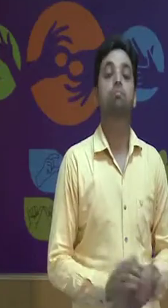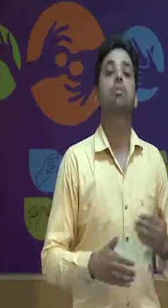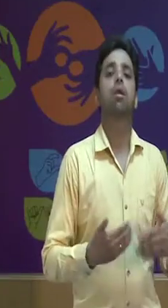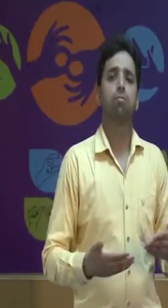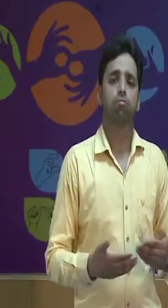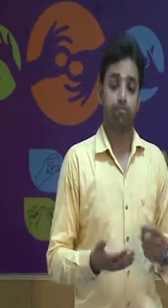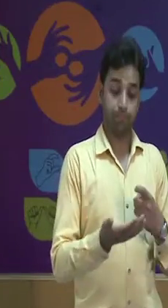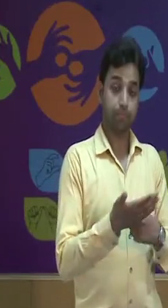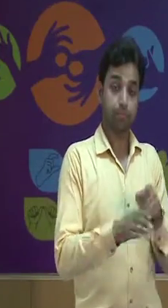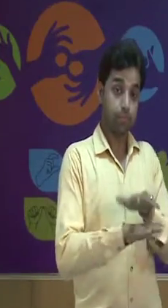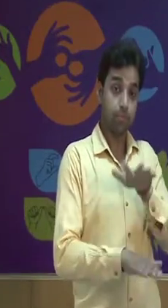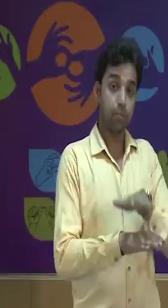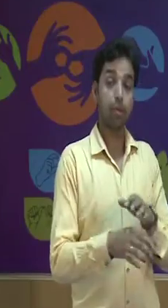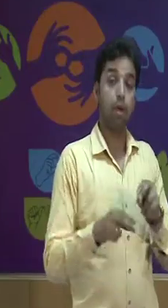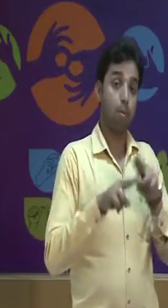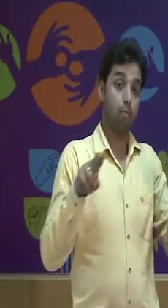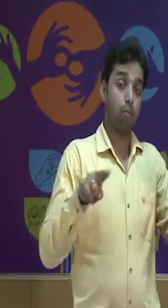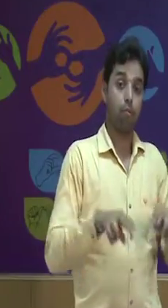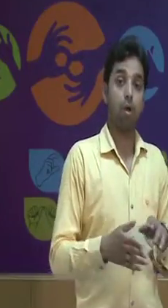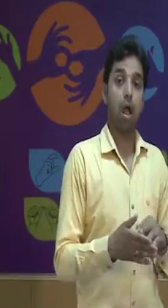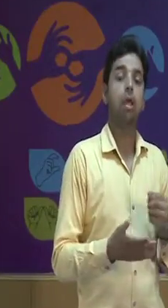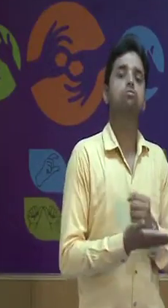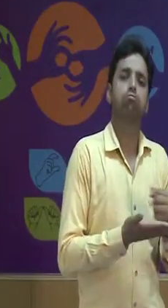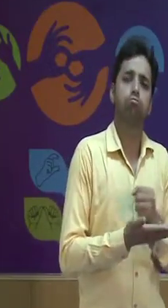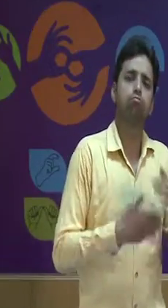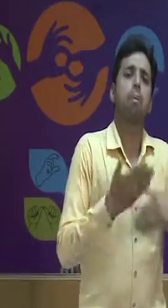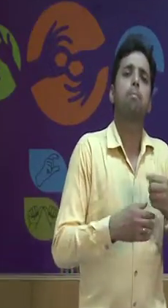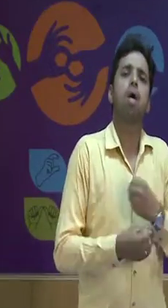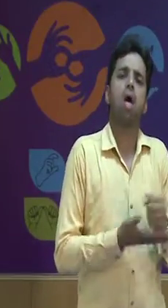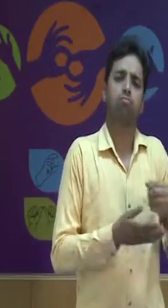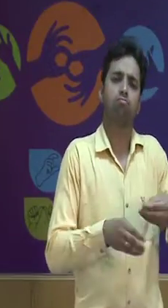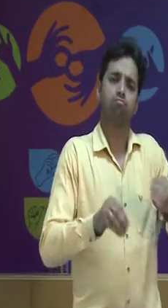Even the religious reformers tried their best to end this practice.